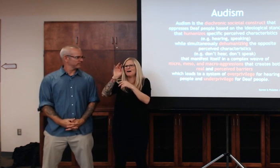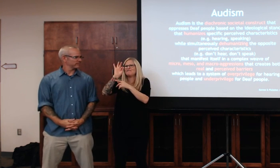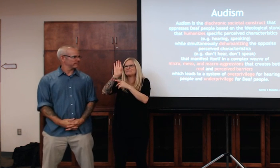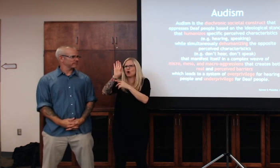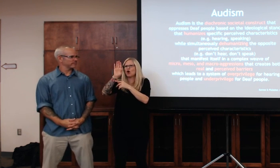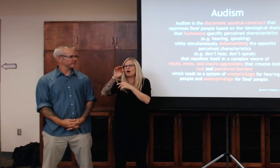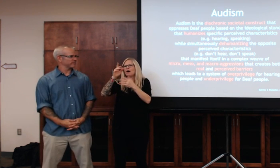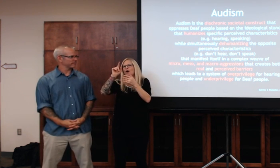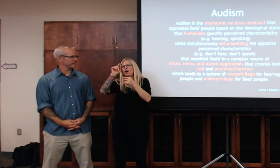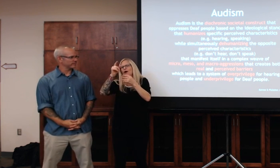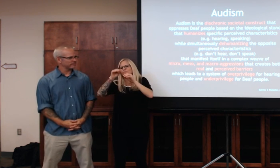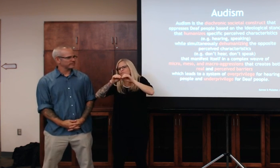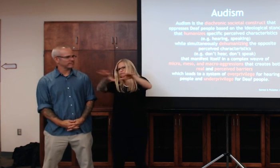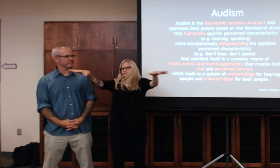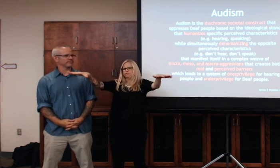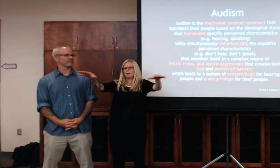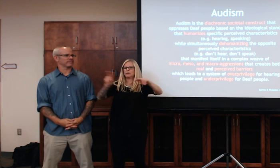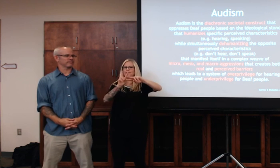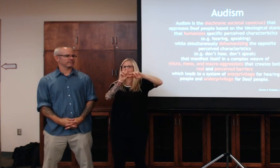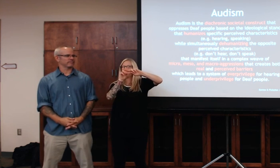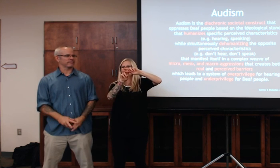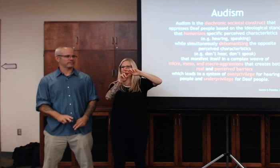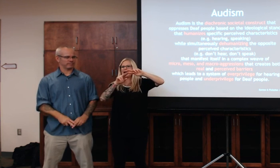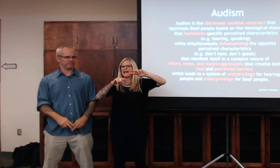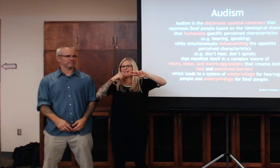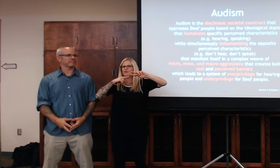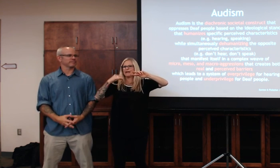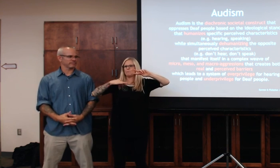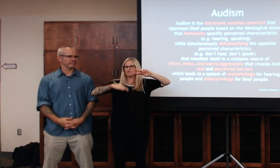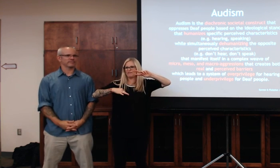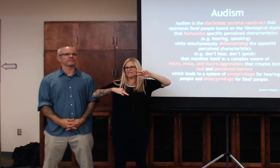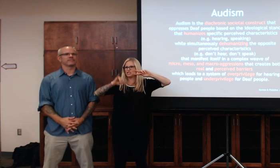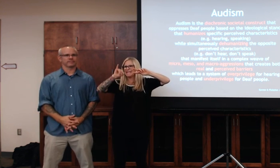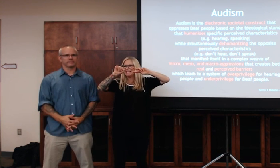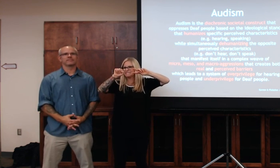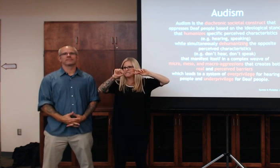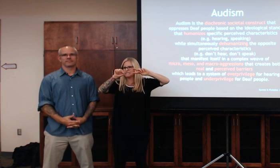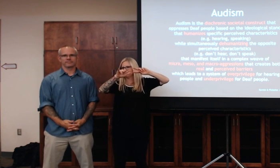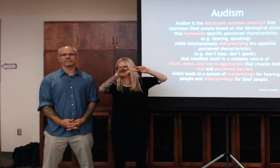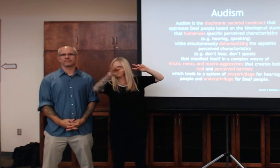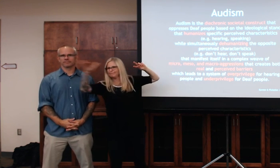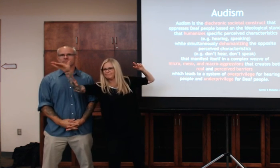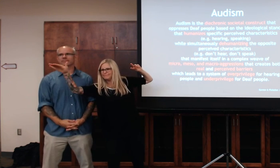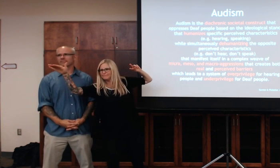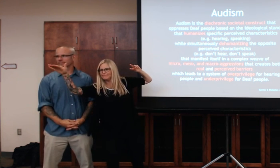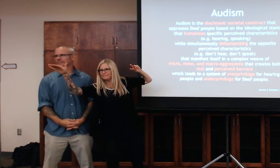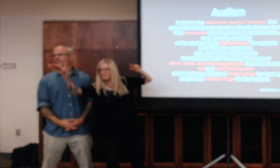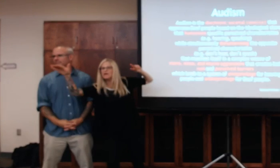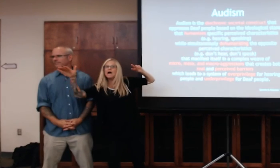Now there's a Facebook trend right now. It's hashtag hearing privilege is whatever the case may